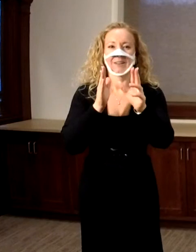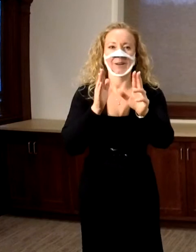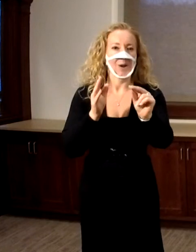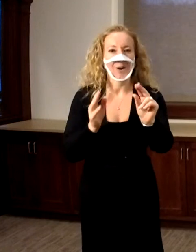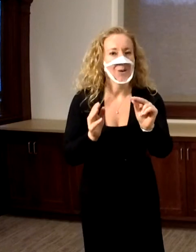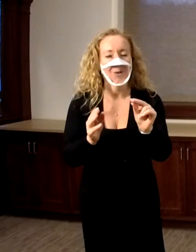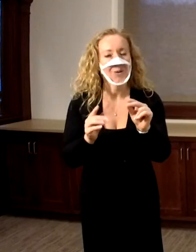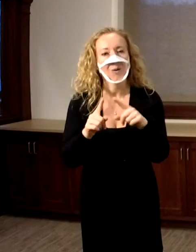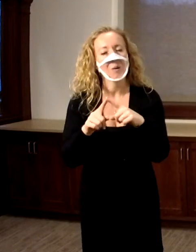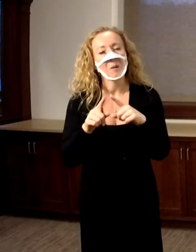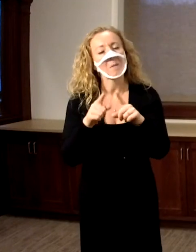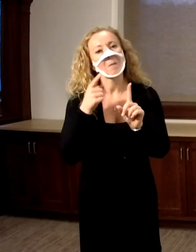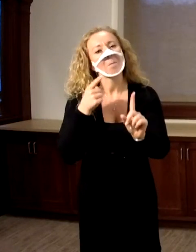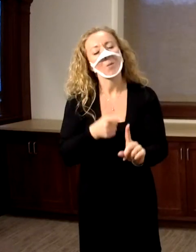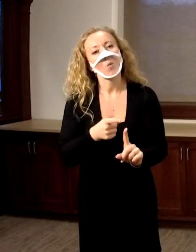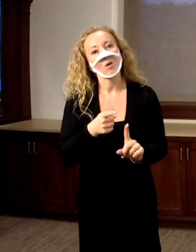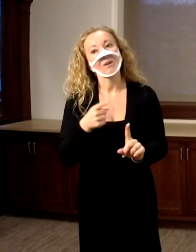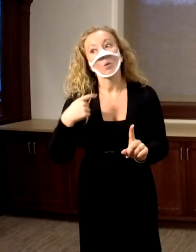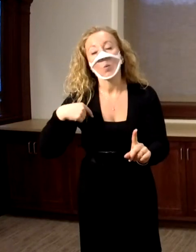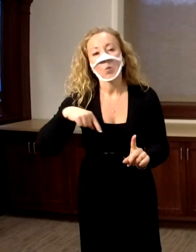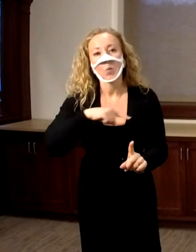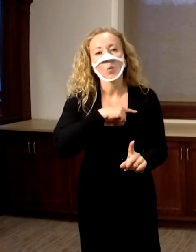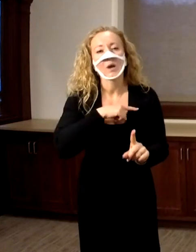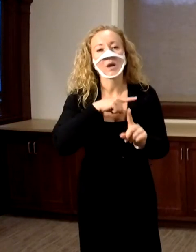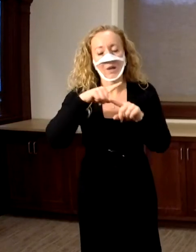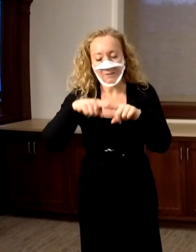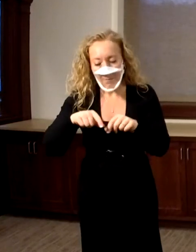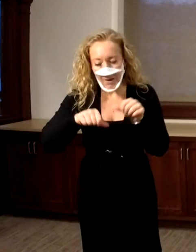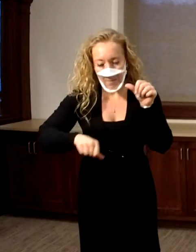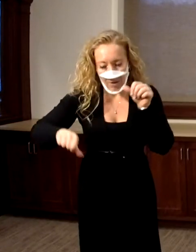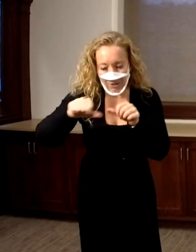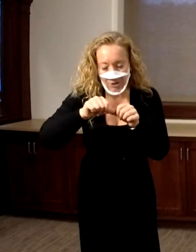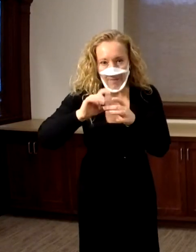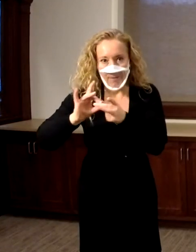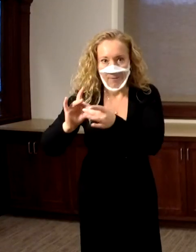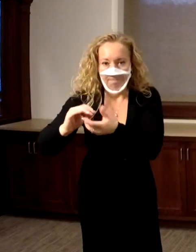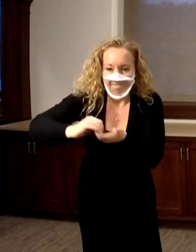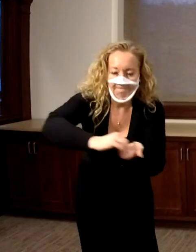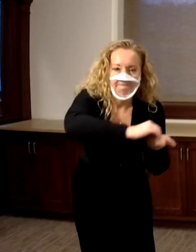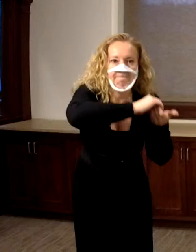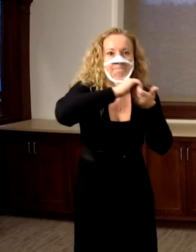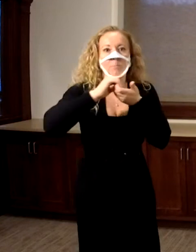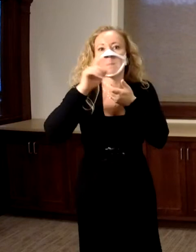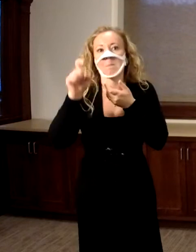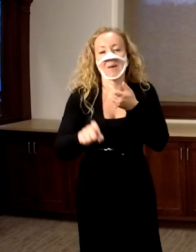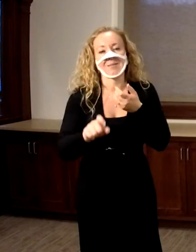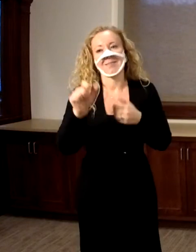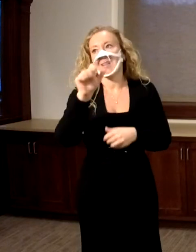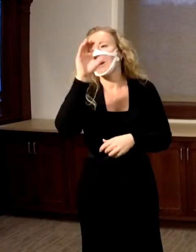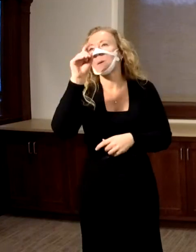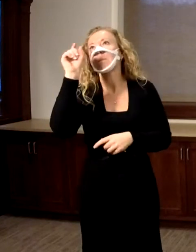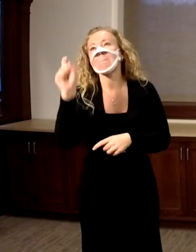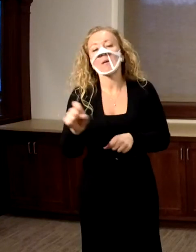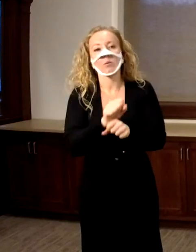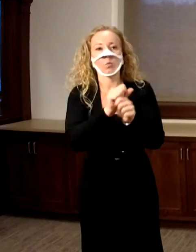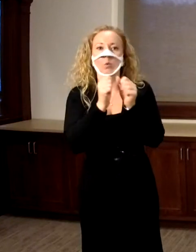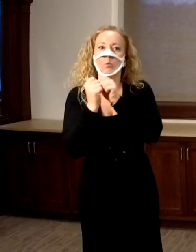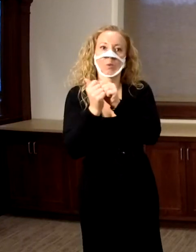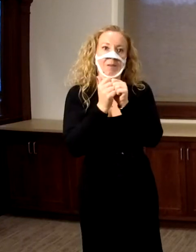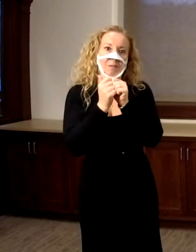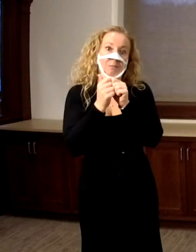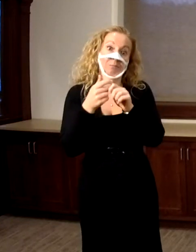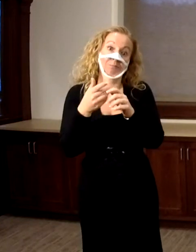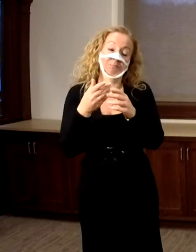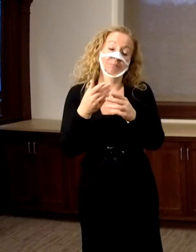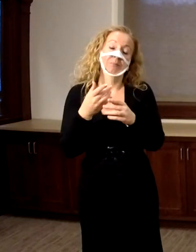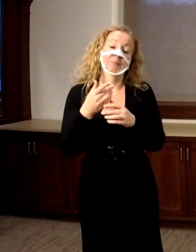you to see that we are all in this together, and I know that Allegheny County works best when we all work together. So thank you, and please